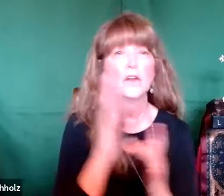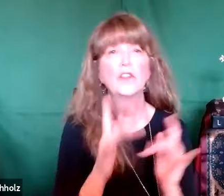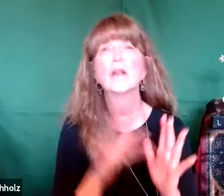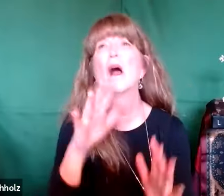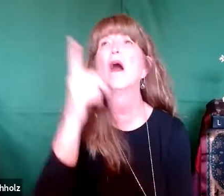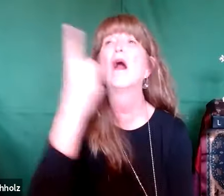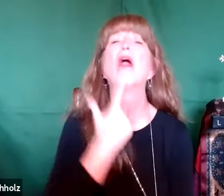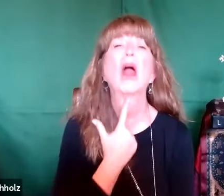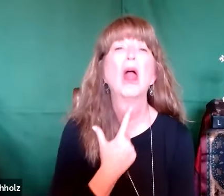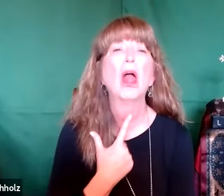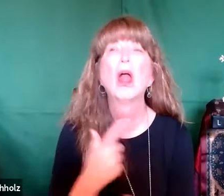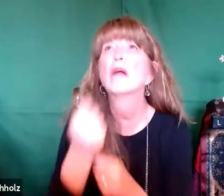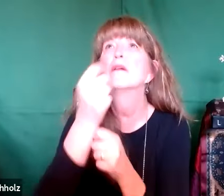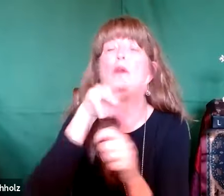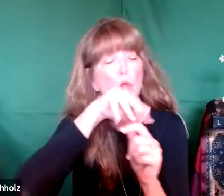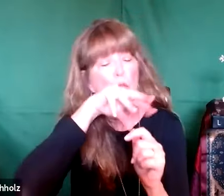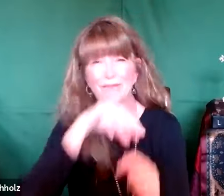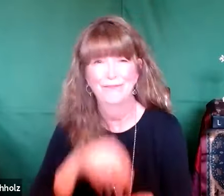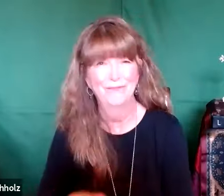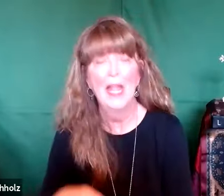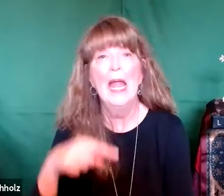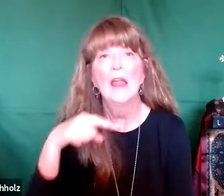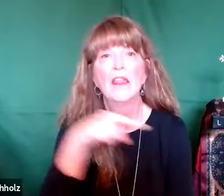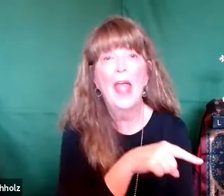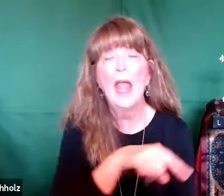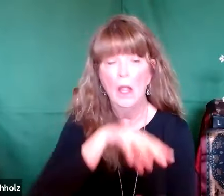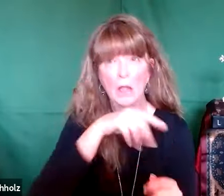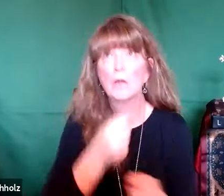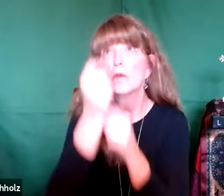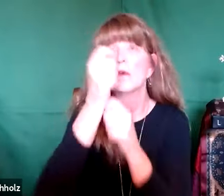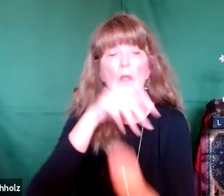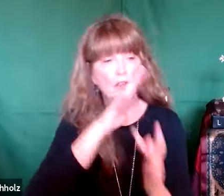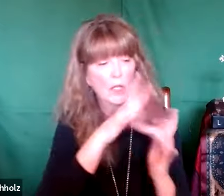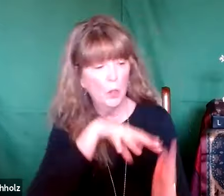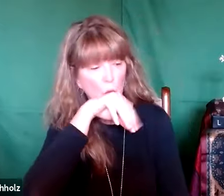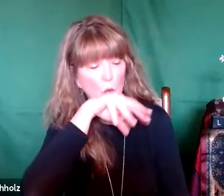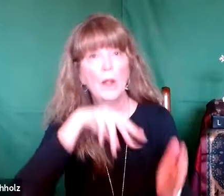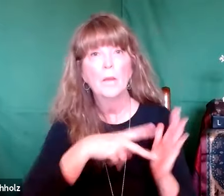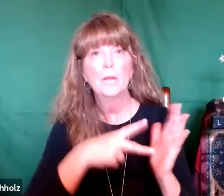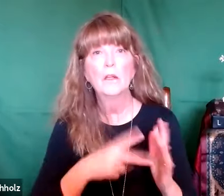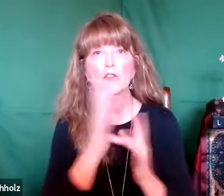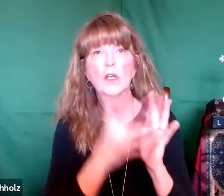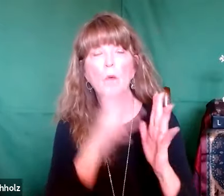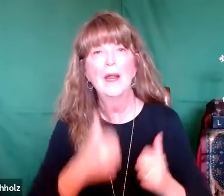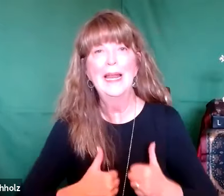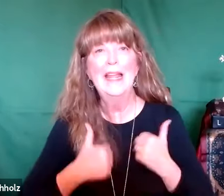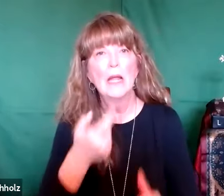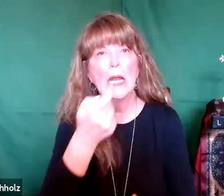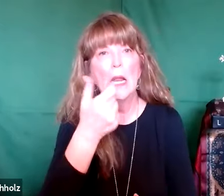They weren't feeling any bit of compassion for Jesus' thirst and wanting to slake it. They were giving him the wine vinegar so